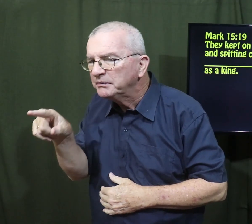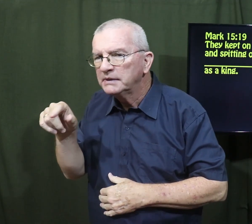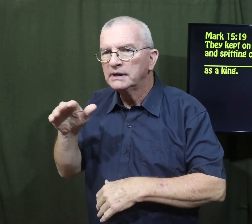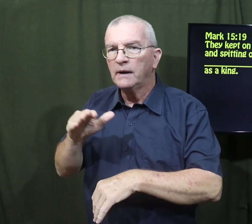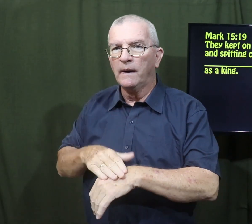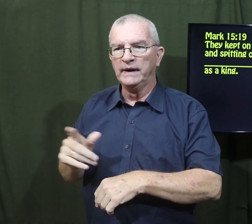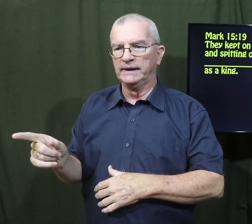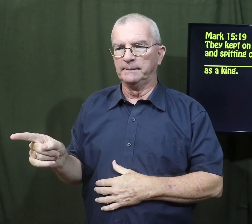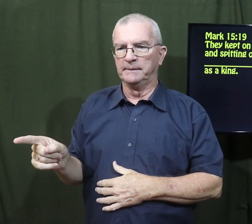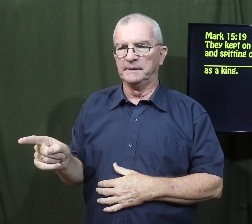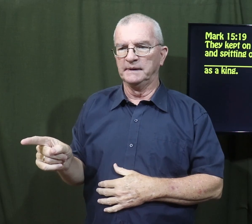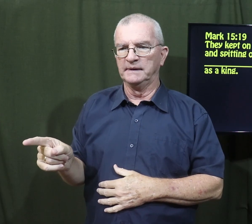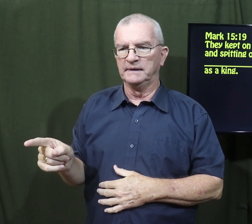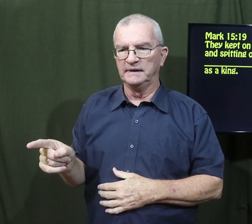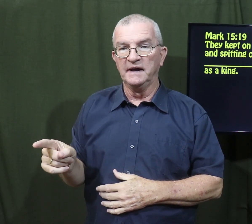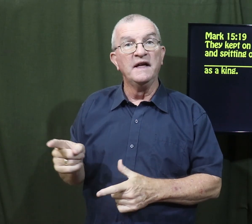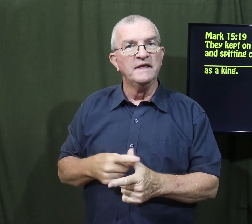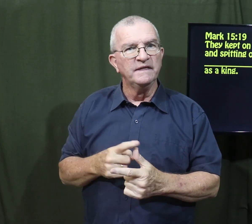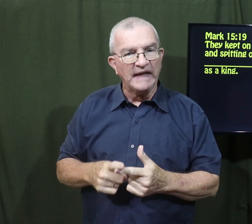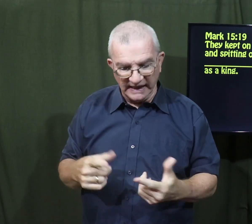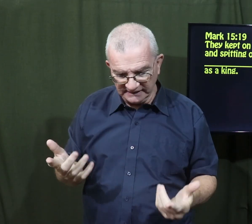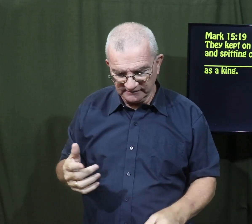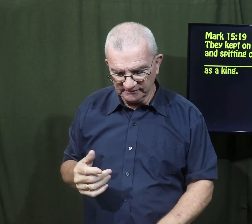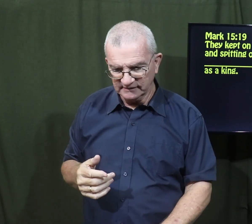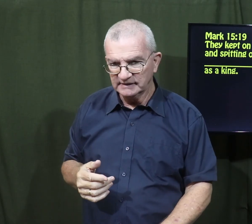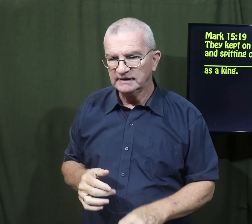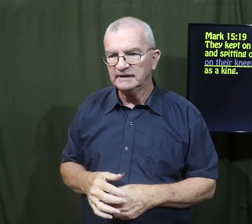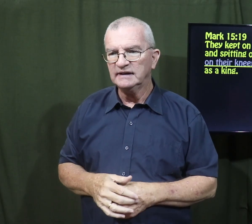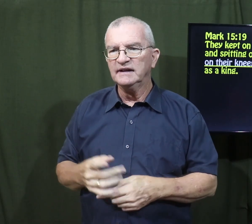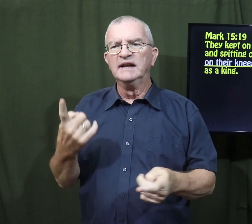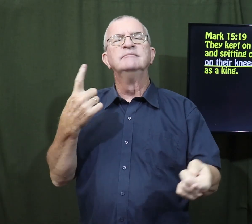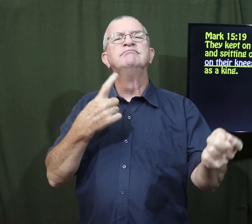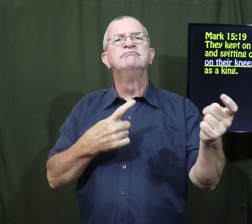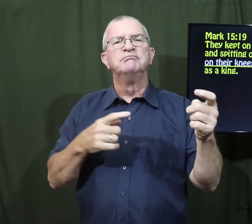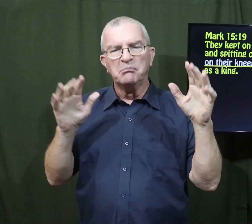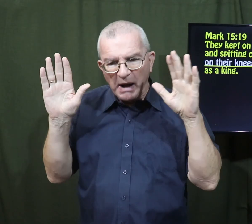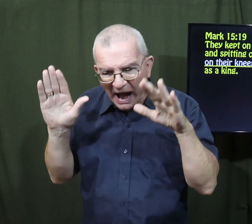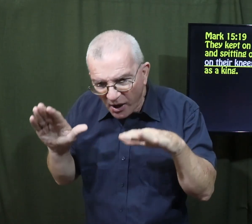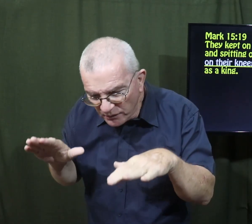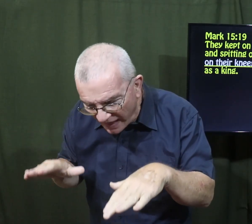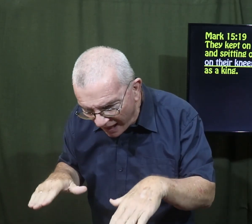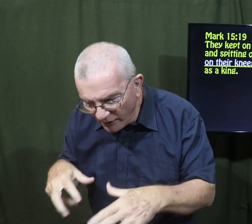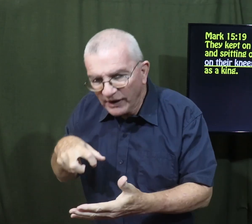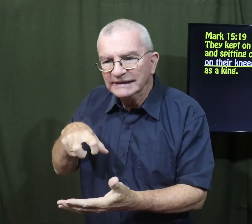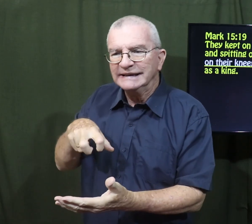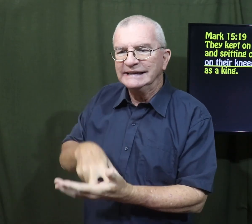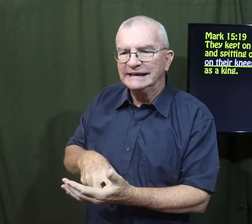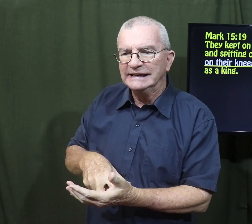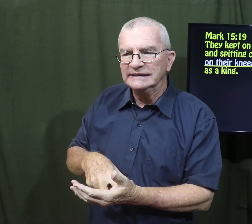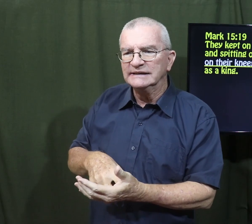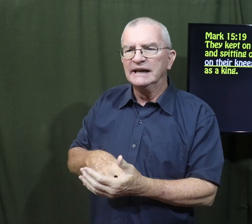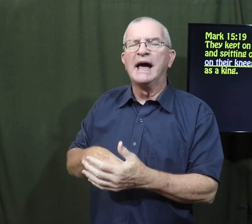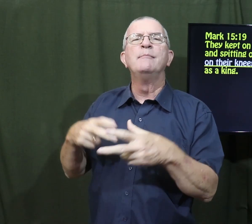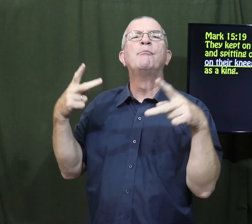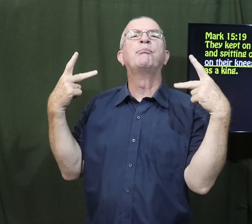and spitting on him. Then they bowed on their knees